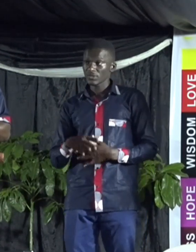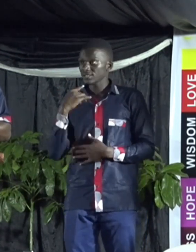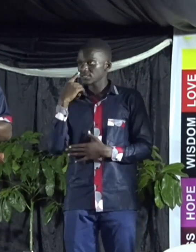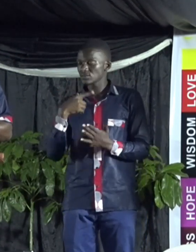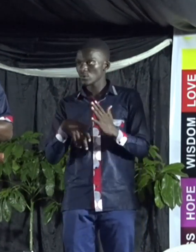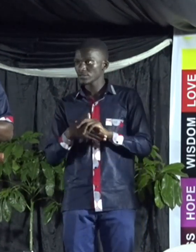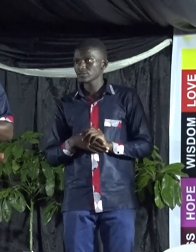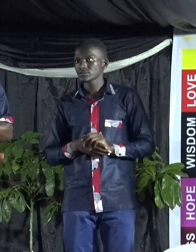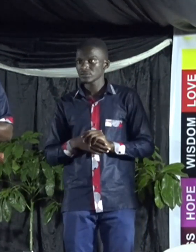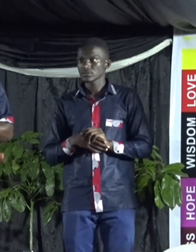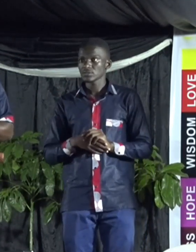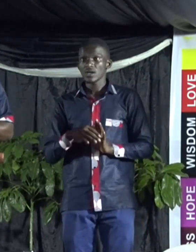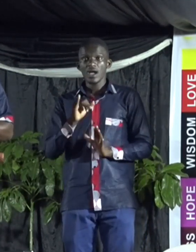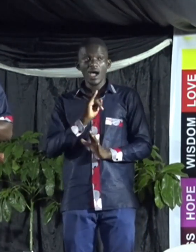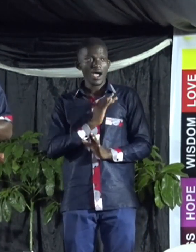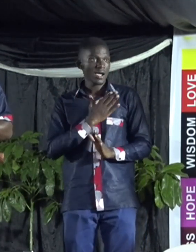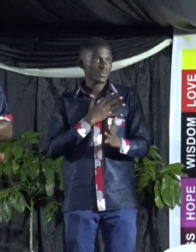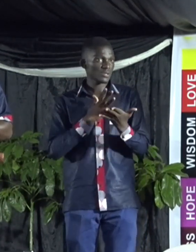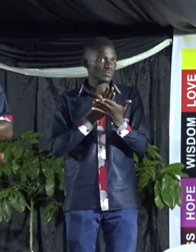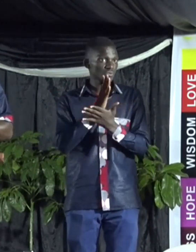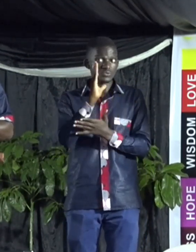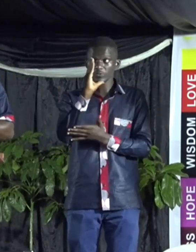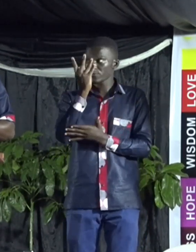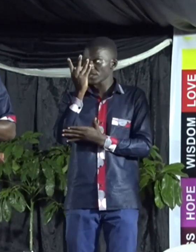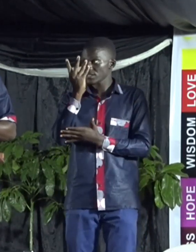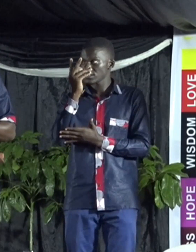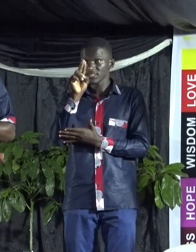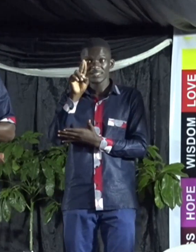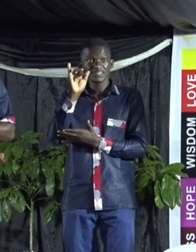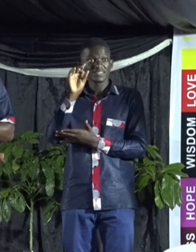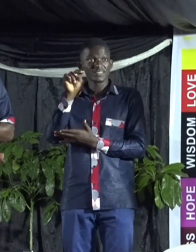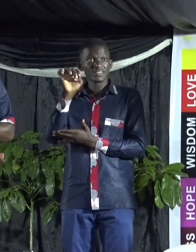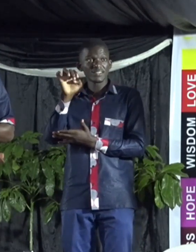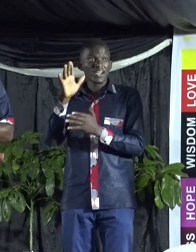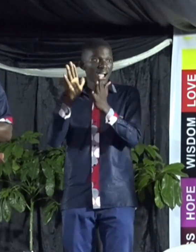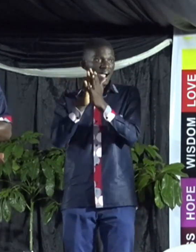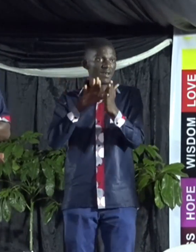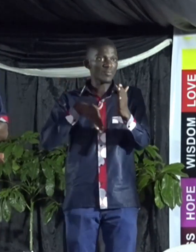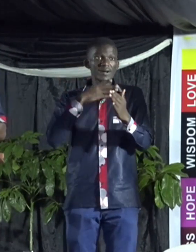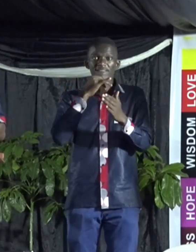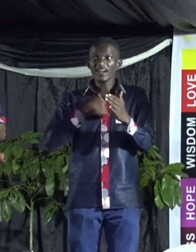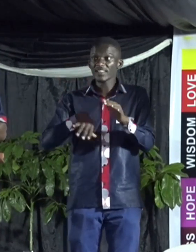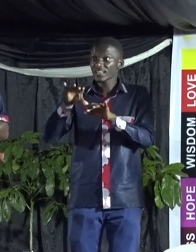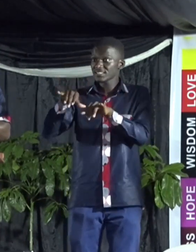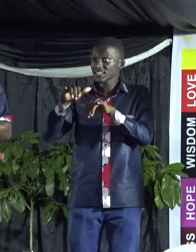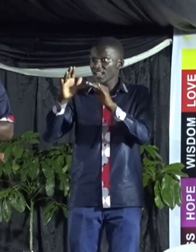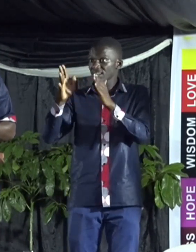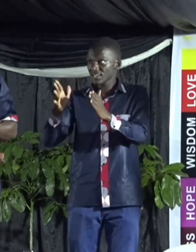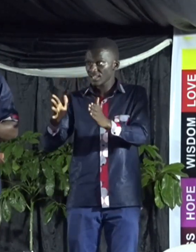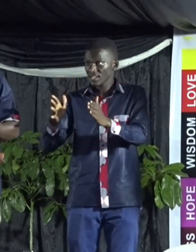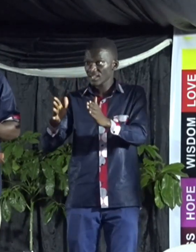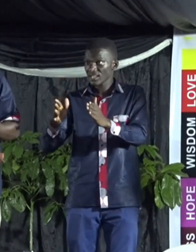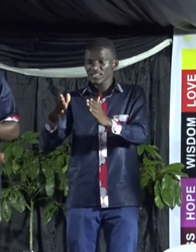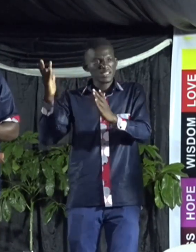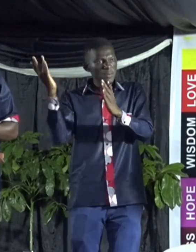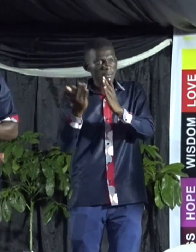Agamba. He says, I am the true vine. Nze muzabibu omulungi. And my father is the gardener. Ate kitange ye mulimi. He cuts off